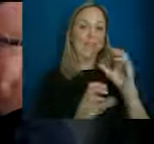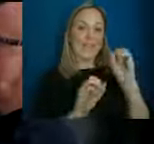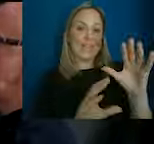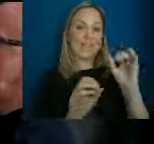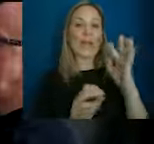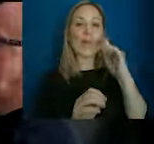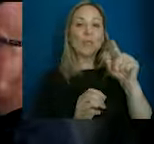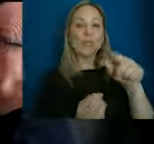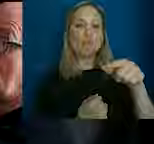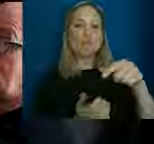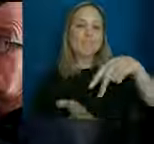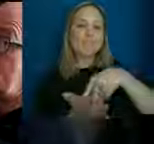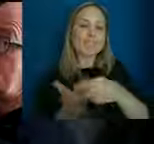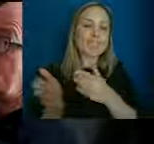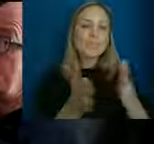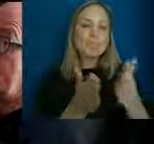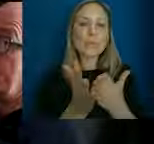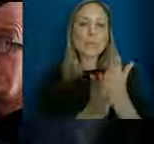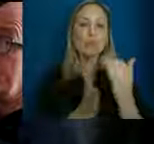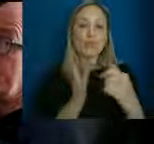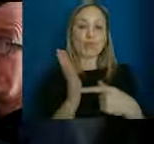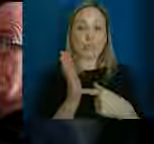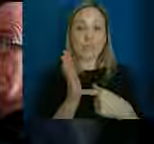Secondly, for no.